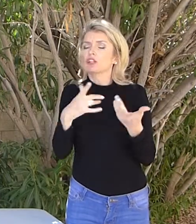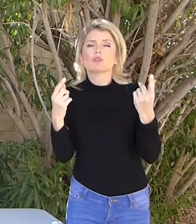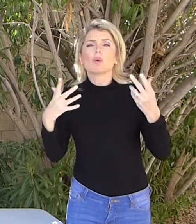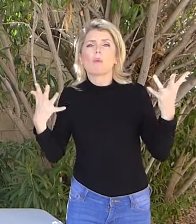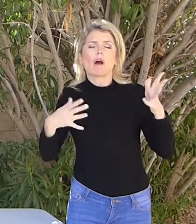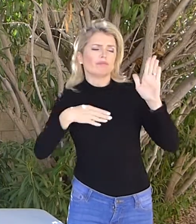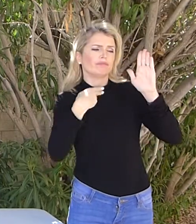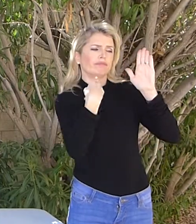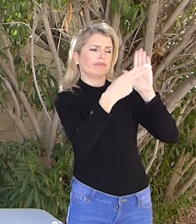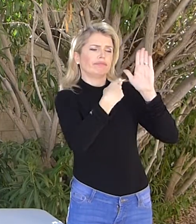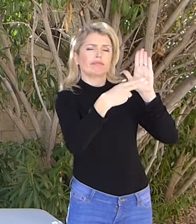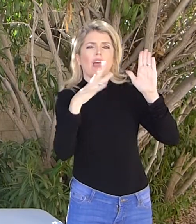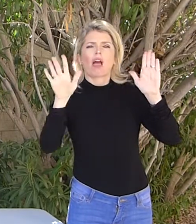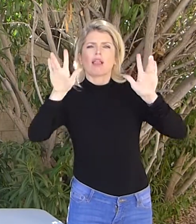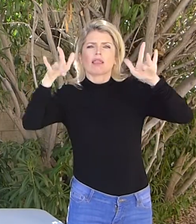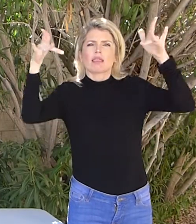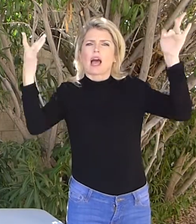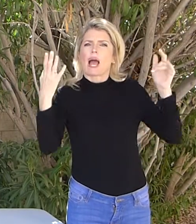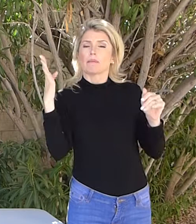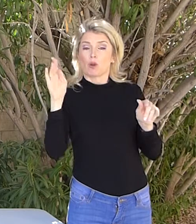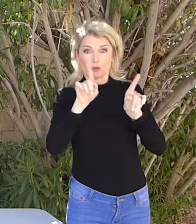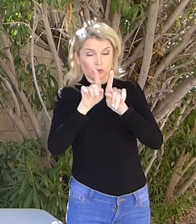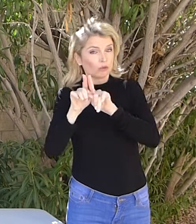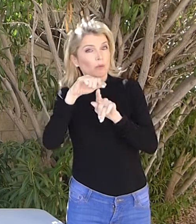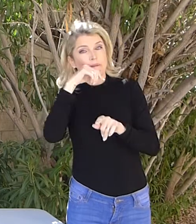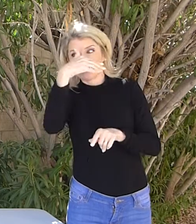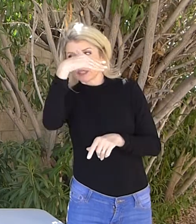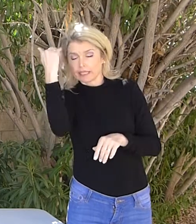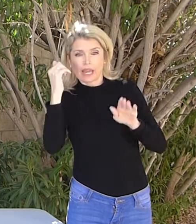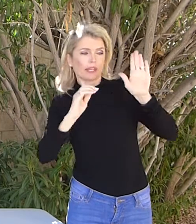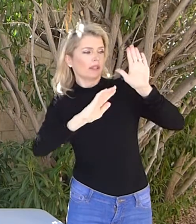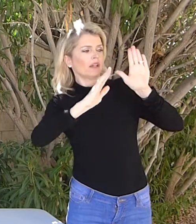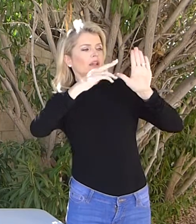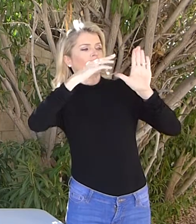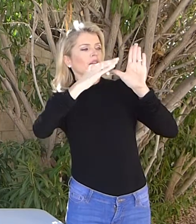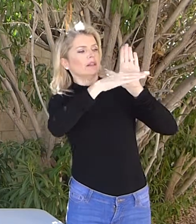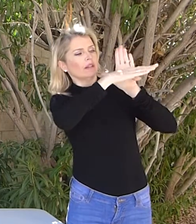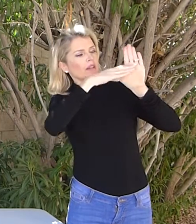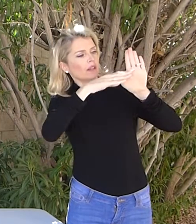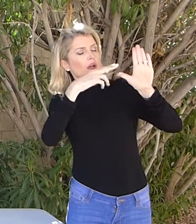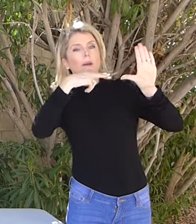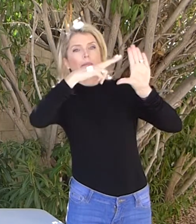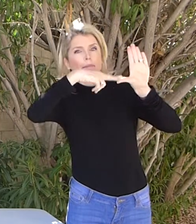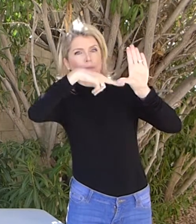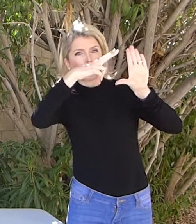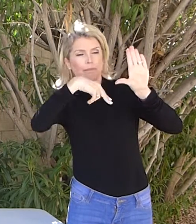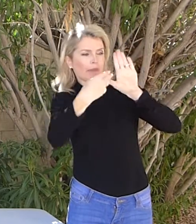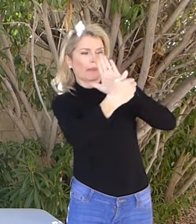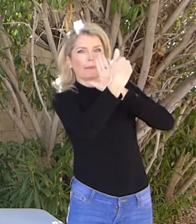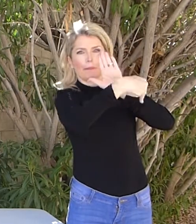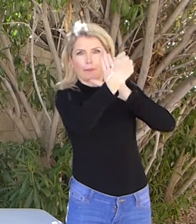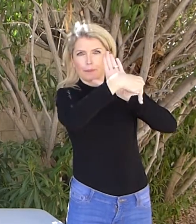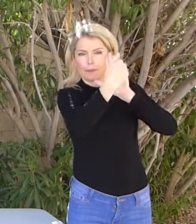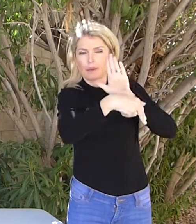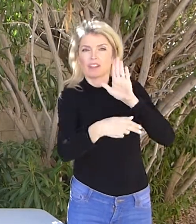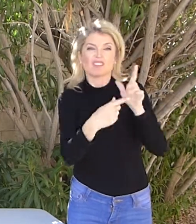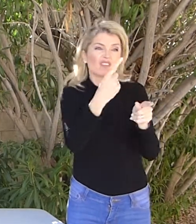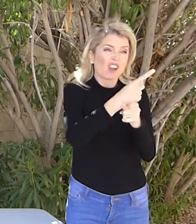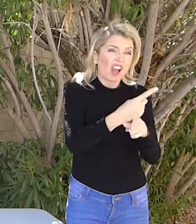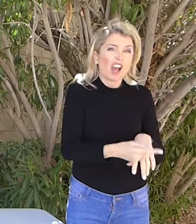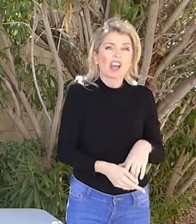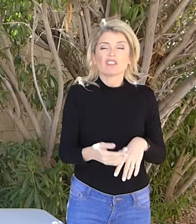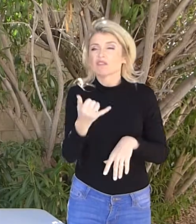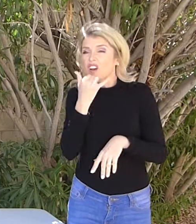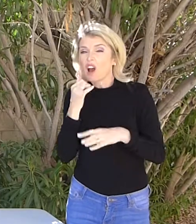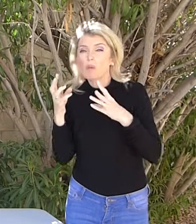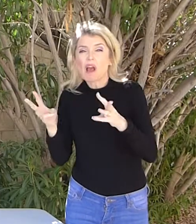am painting my light blue. I'm going to come along the edges. Do my edge too. No right or wrong way to